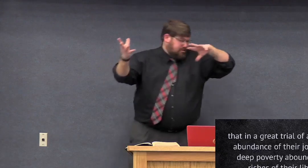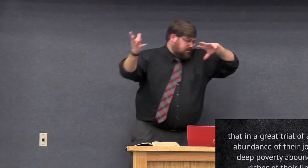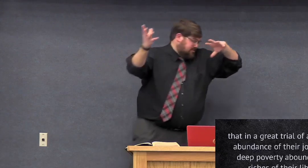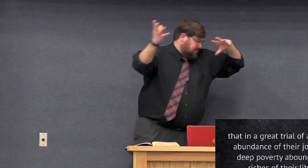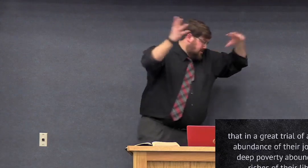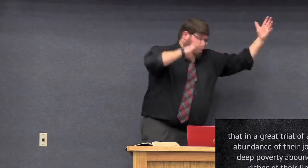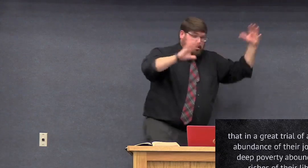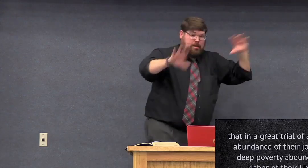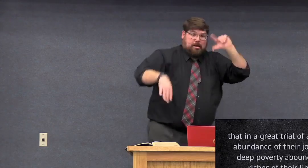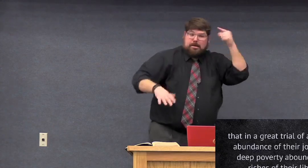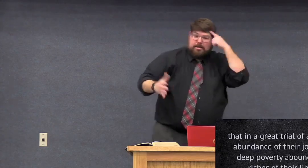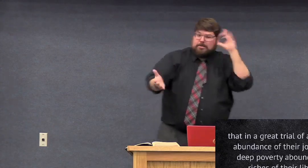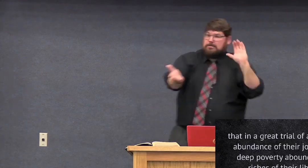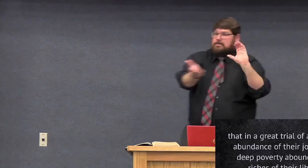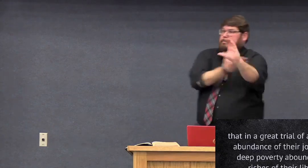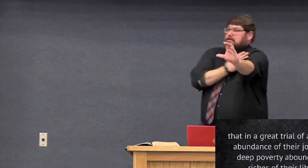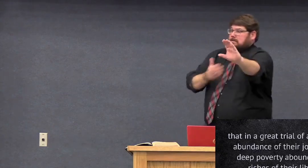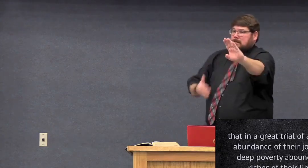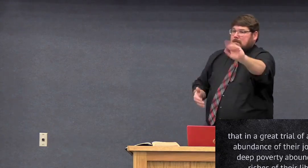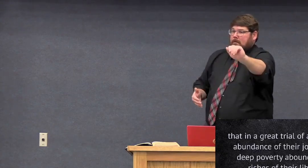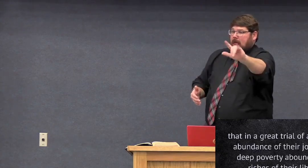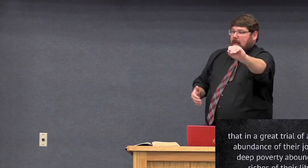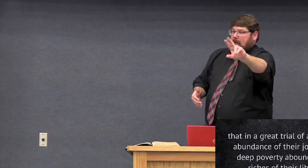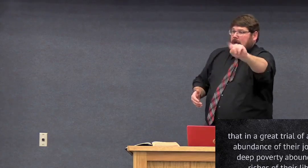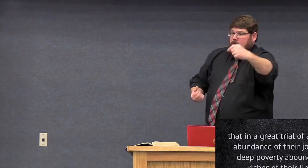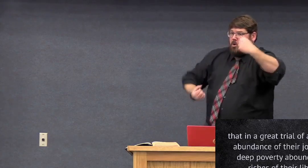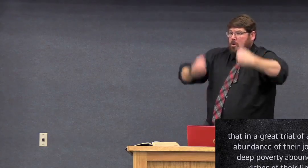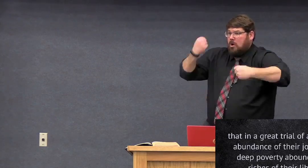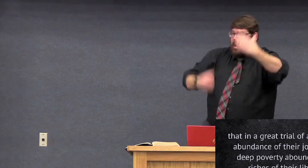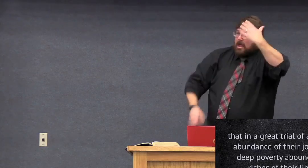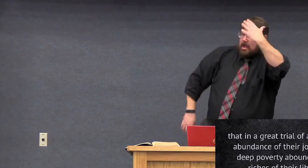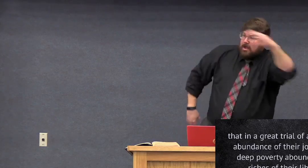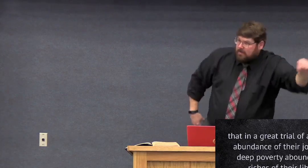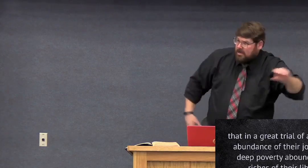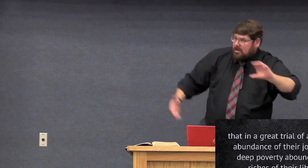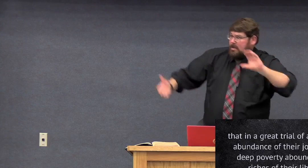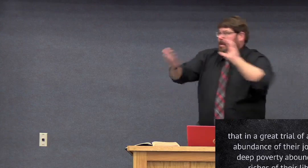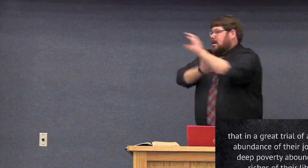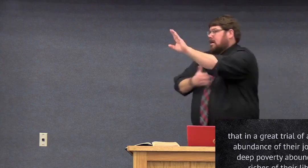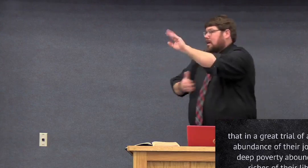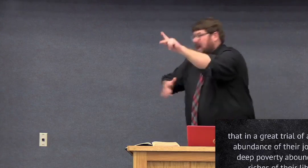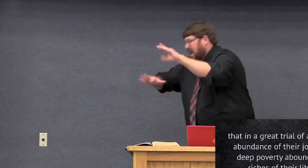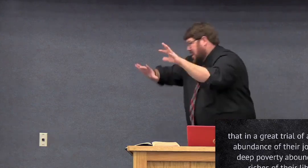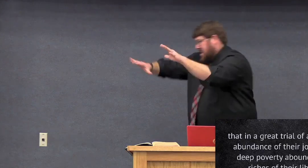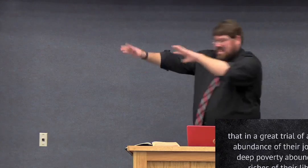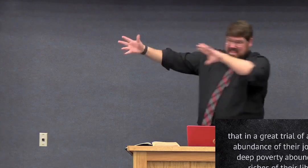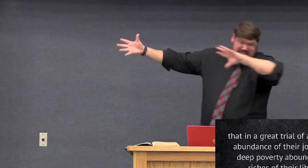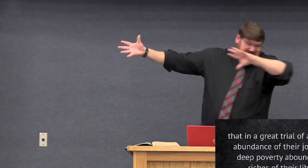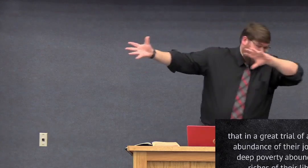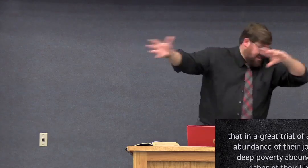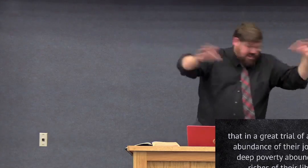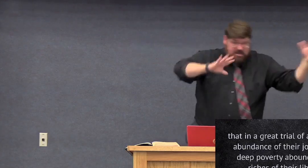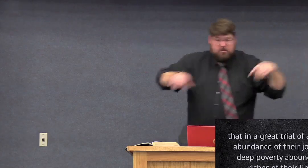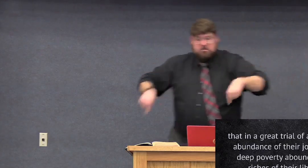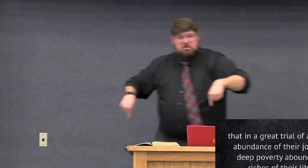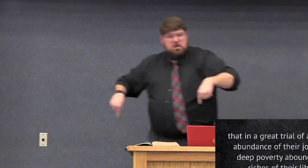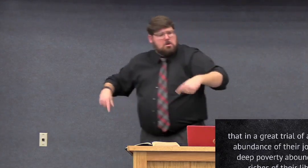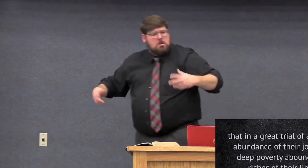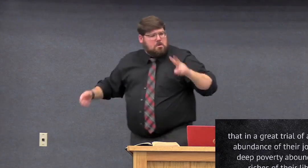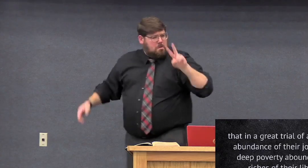2008. And I remember that the government was trying to give bailouts to different